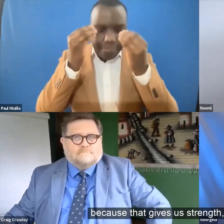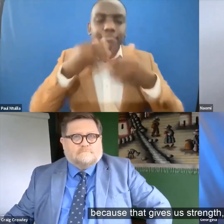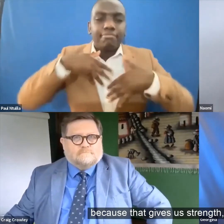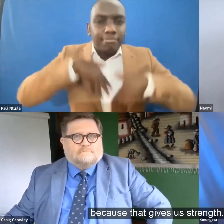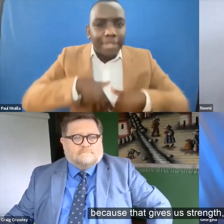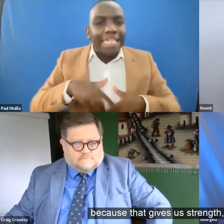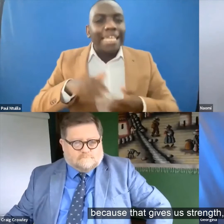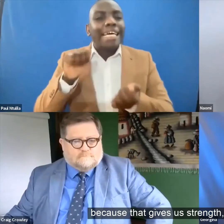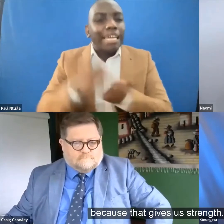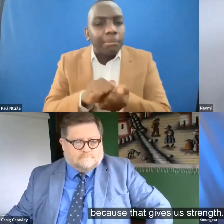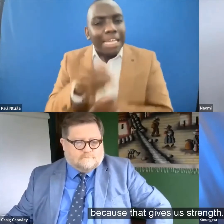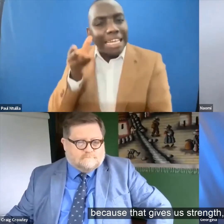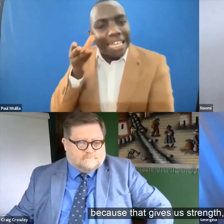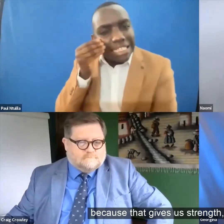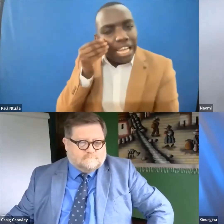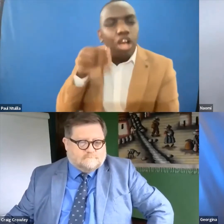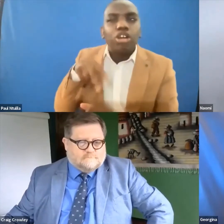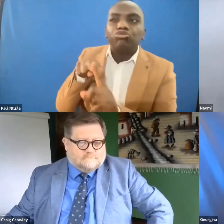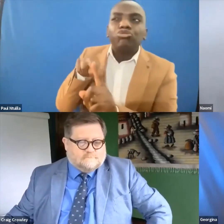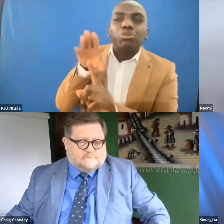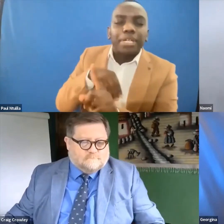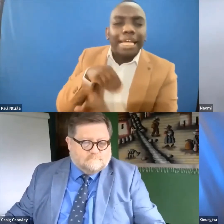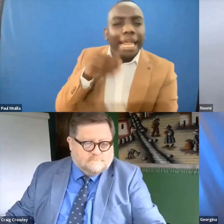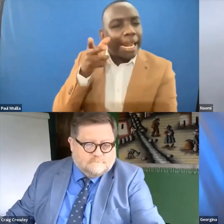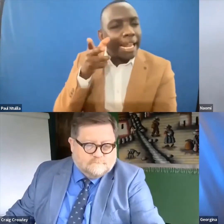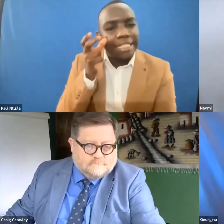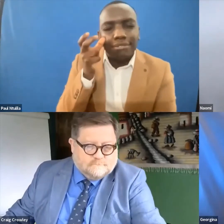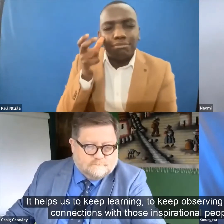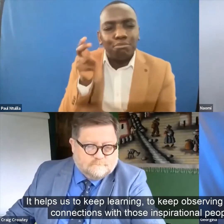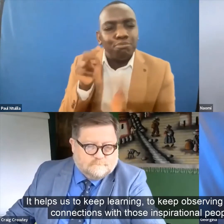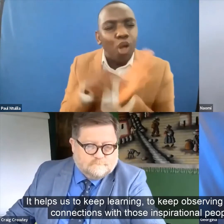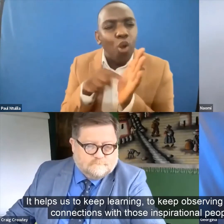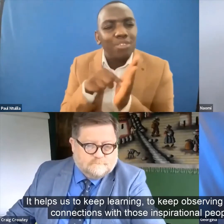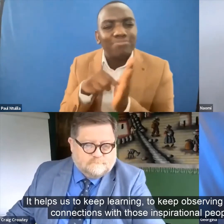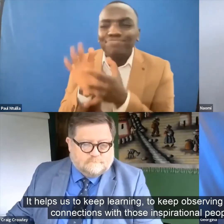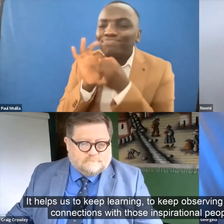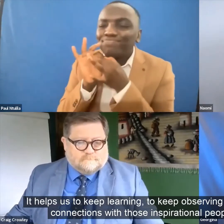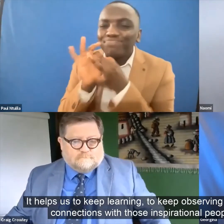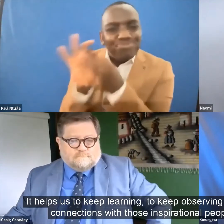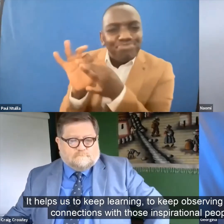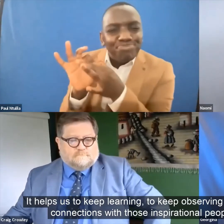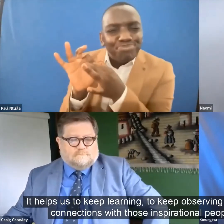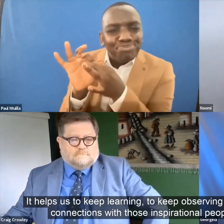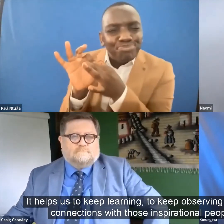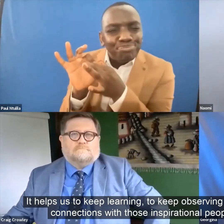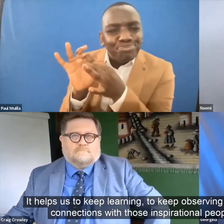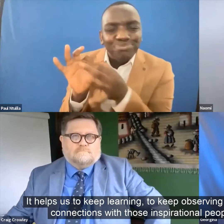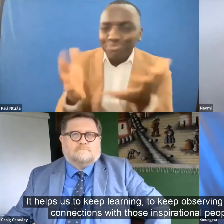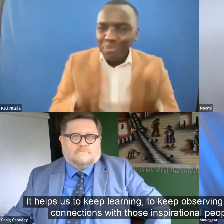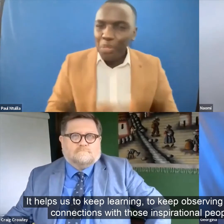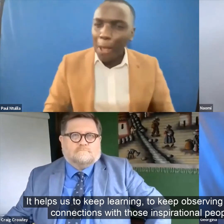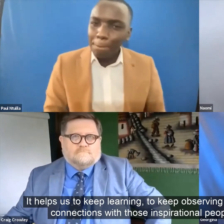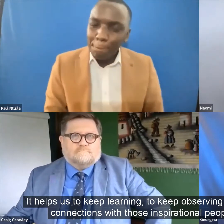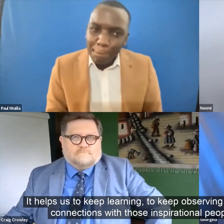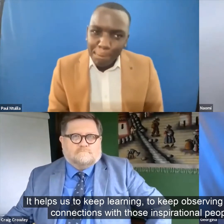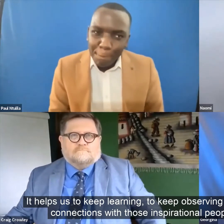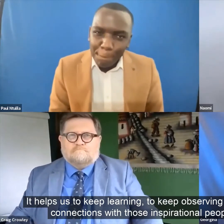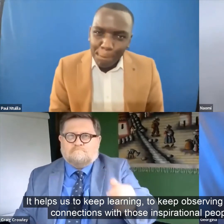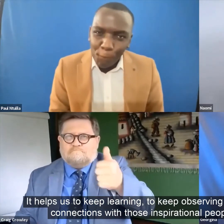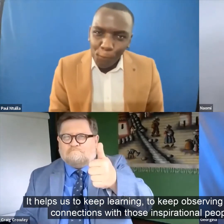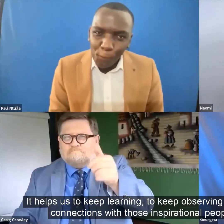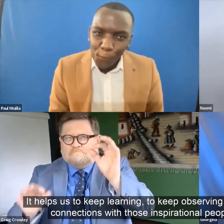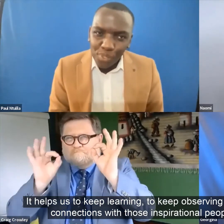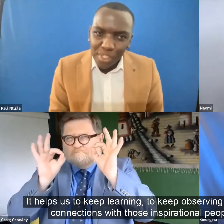strength. It helps us to learn. It helps us to keep learning, to keep observing, and it's so important to have those